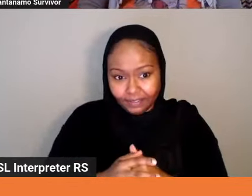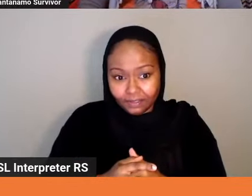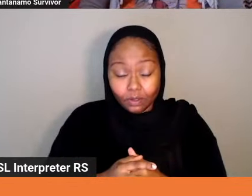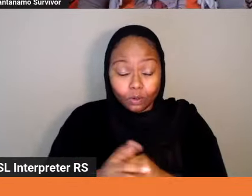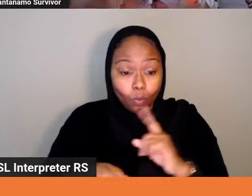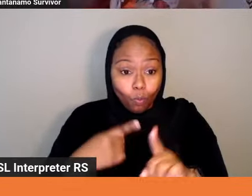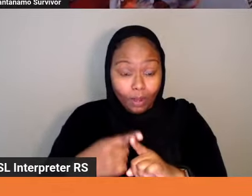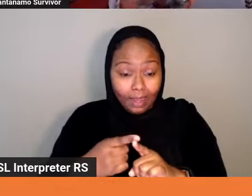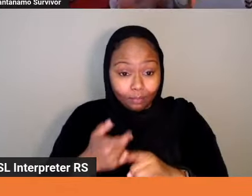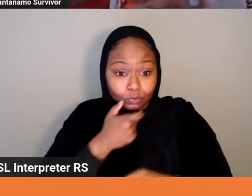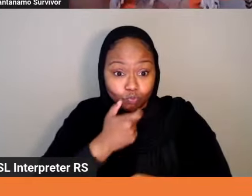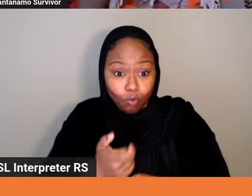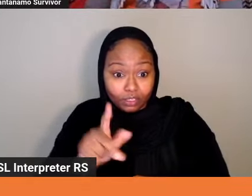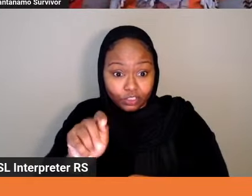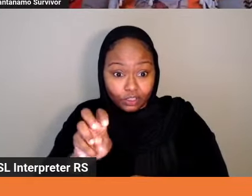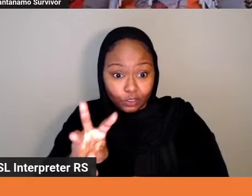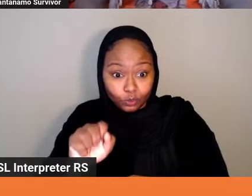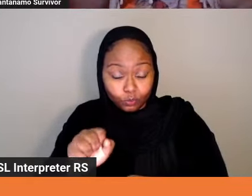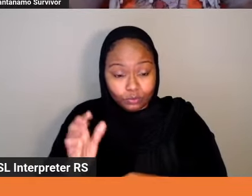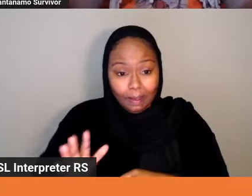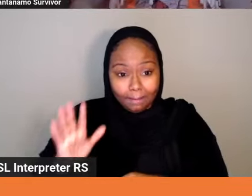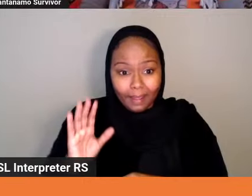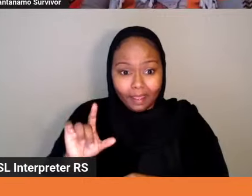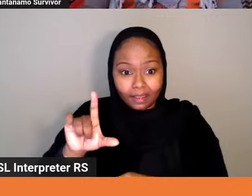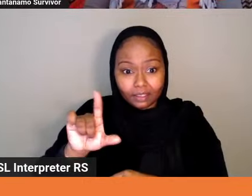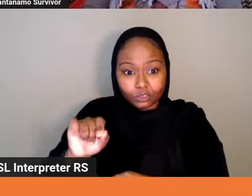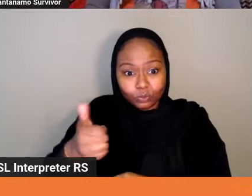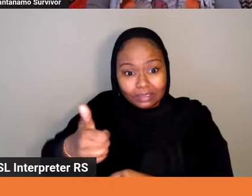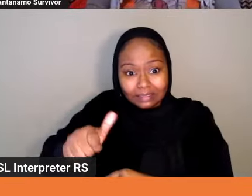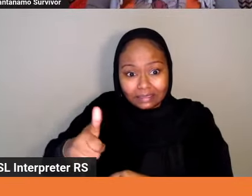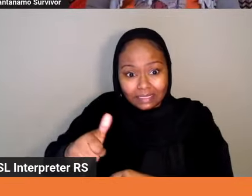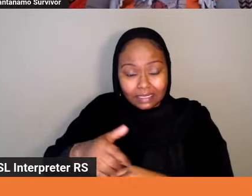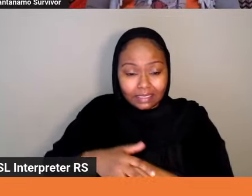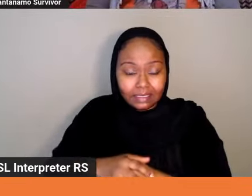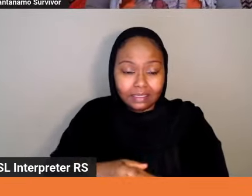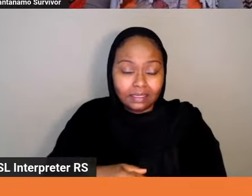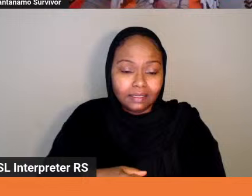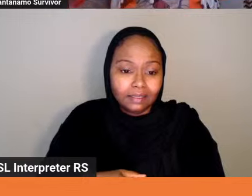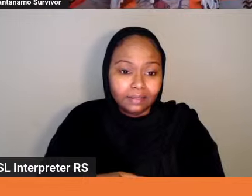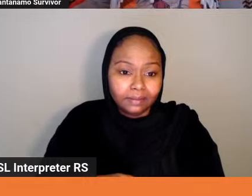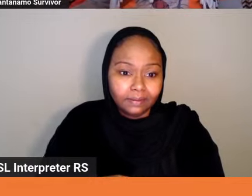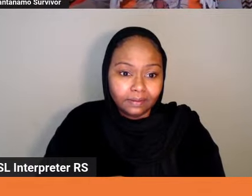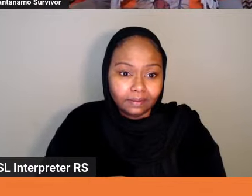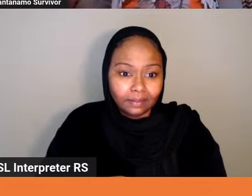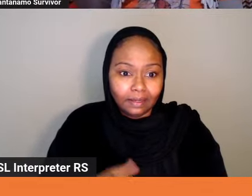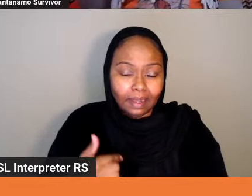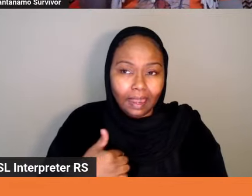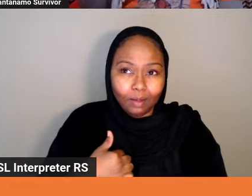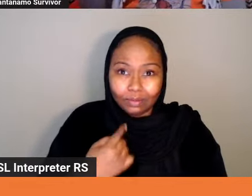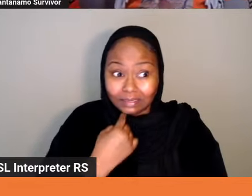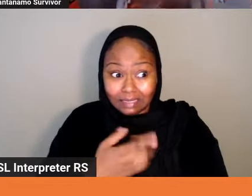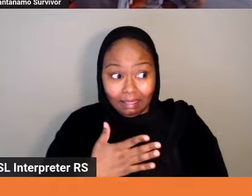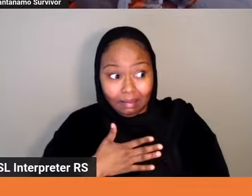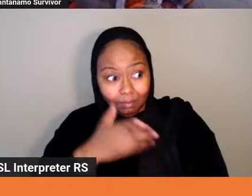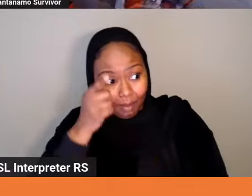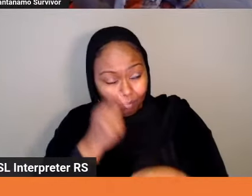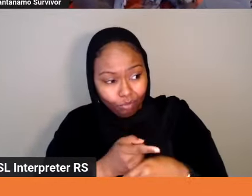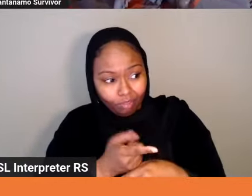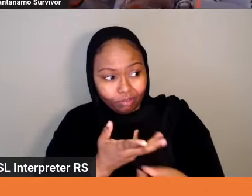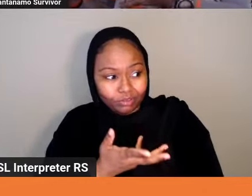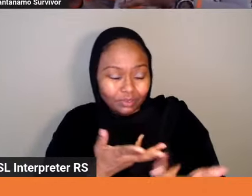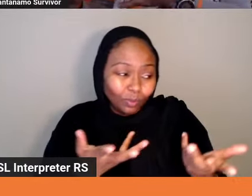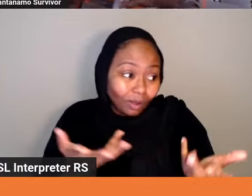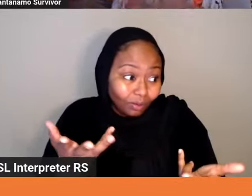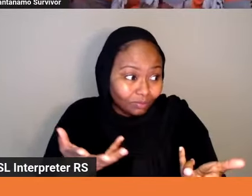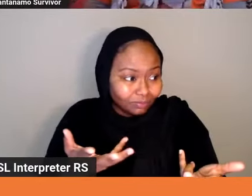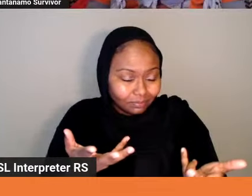in 2010, after we got the little freedom in the detention, I was telling my brothers, you know, at least here we